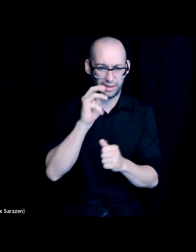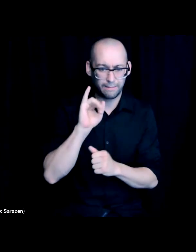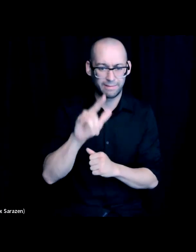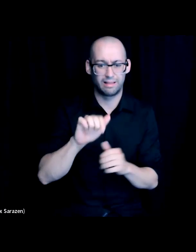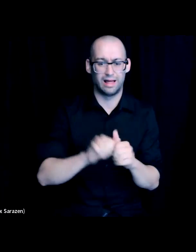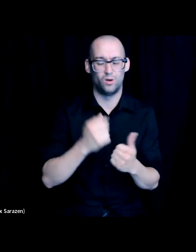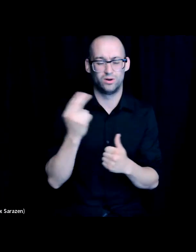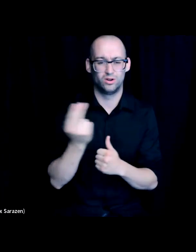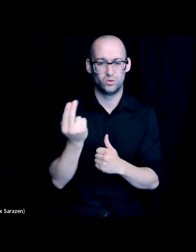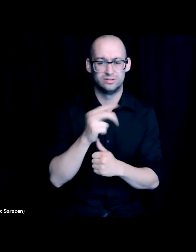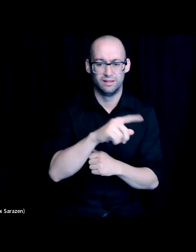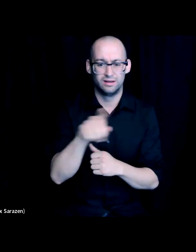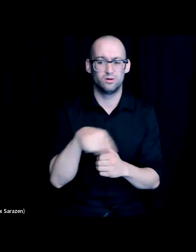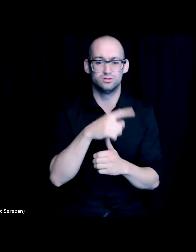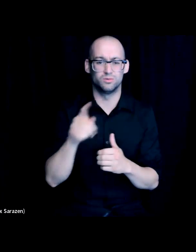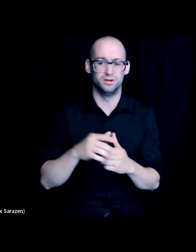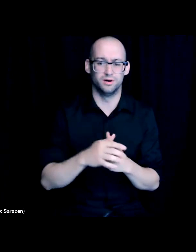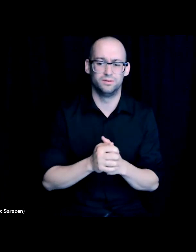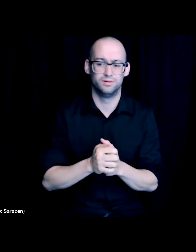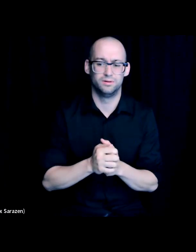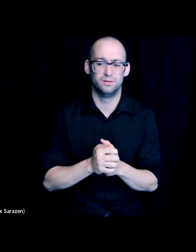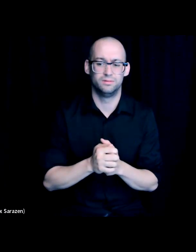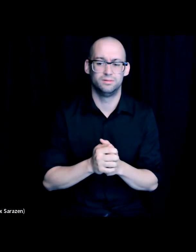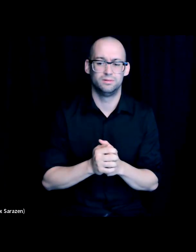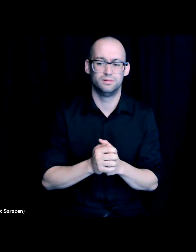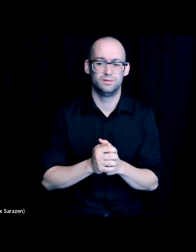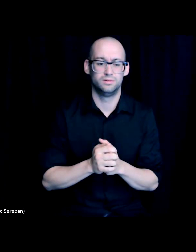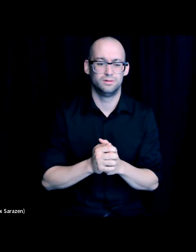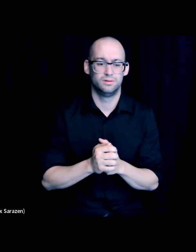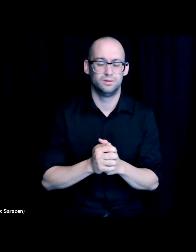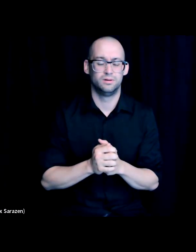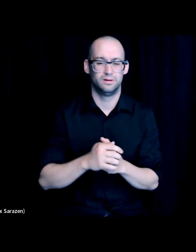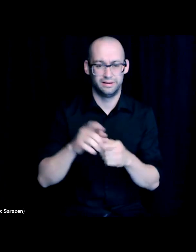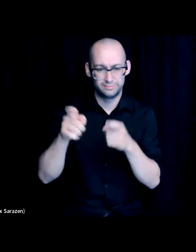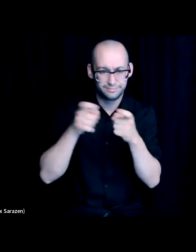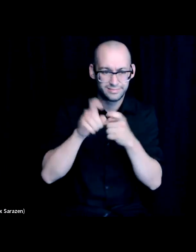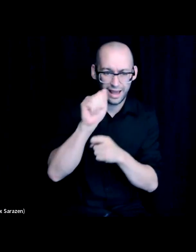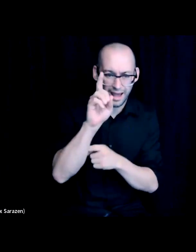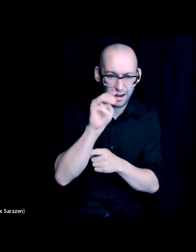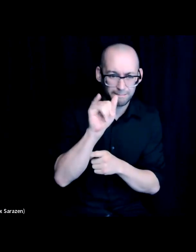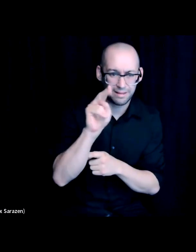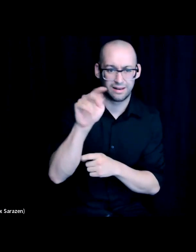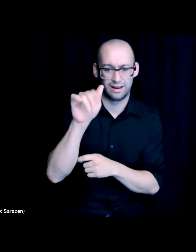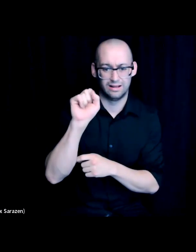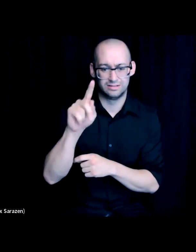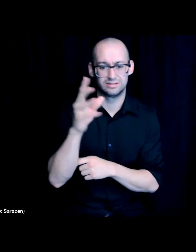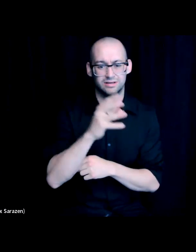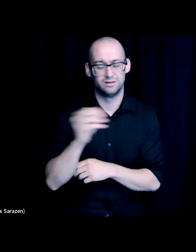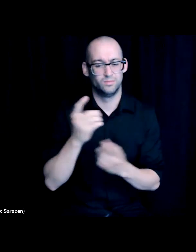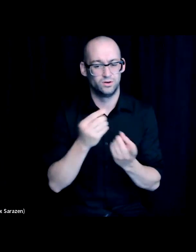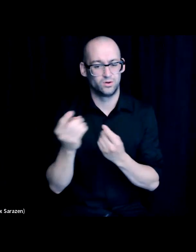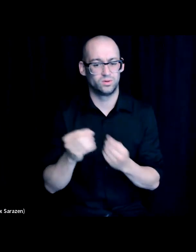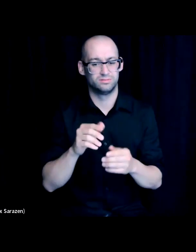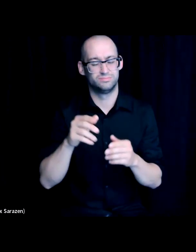very basic digital, I guess you could say hygiene tasks or administrative tasks that really help get you through those